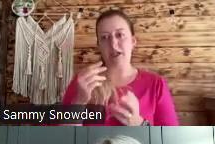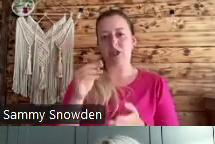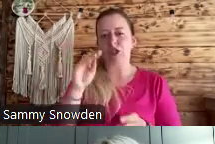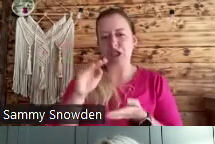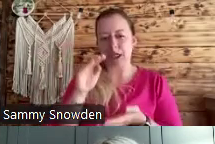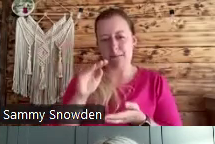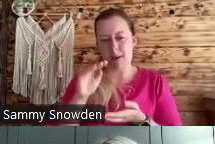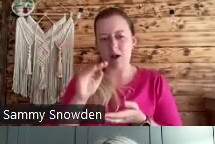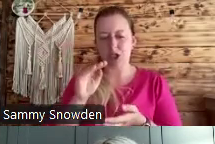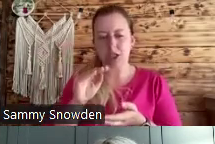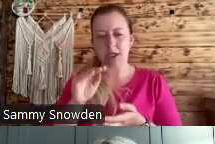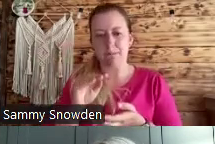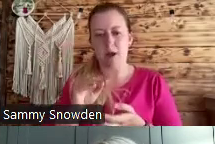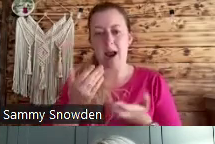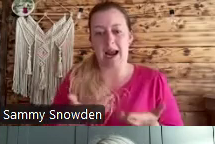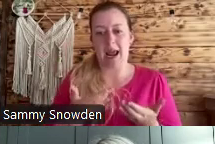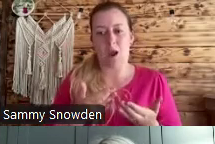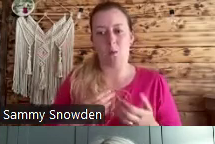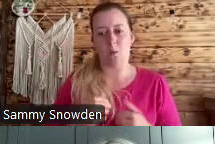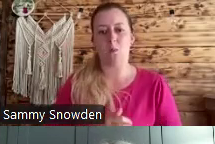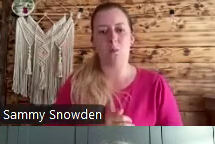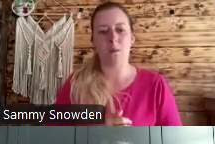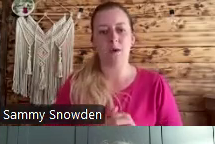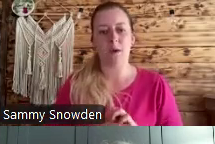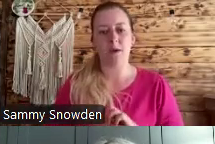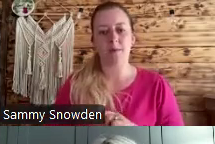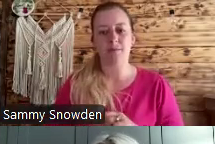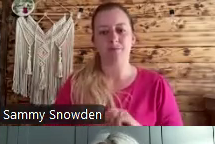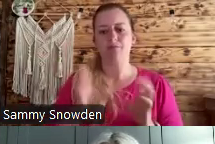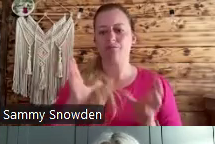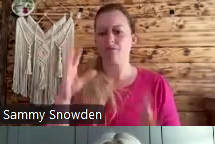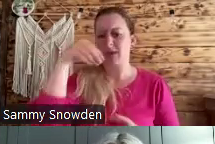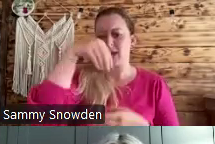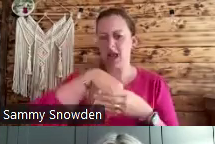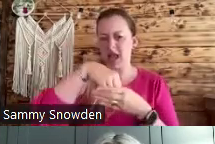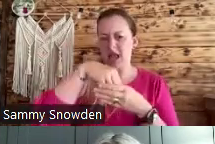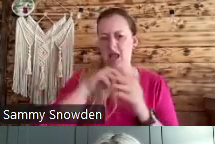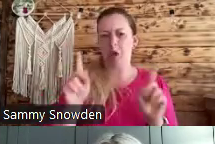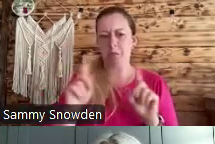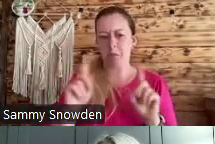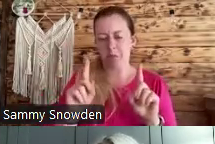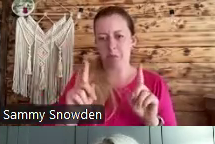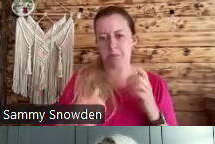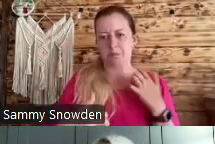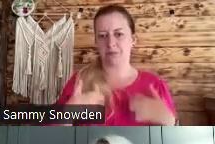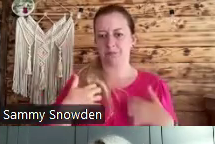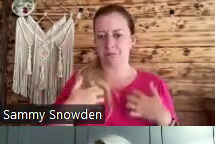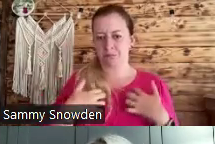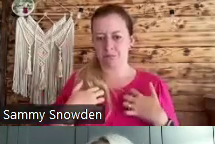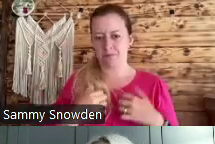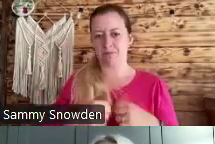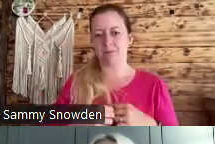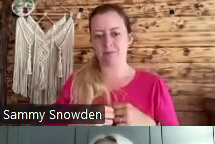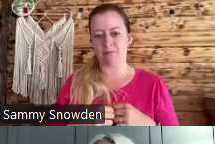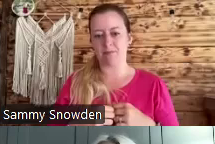I'm just going to quickly recap on what's in this kit in case anyone is interested in getting them all. They will be available in the coming months,